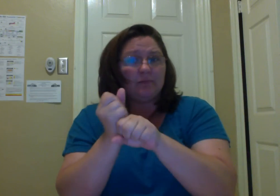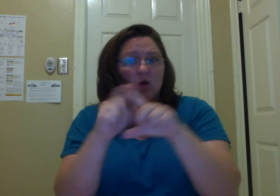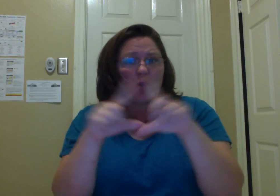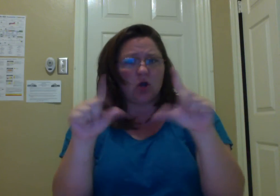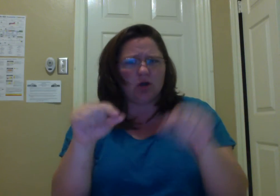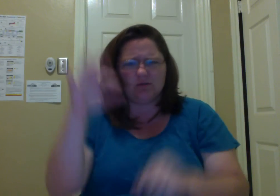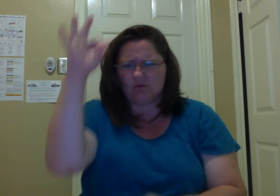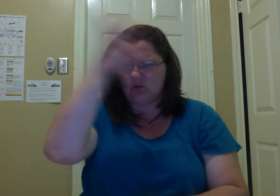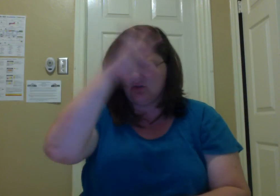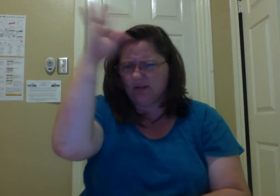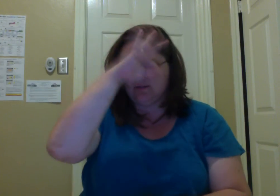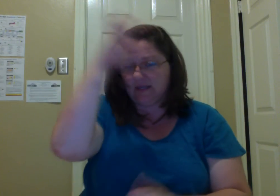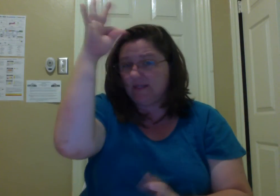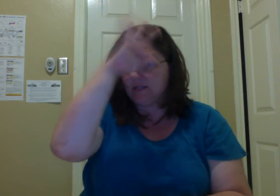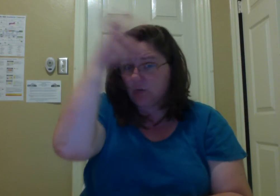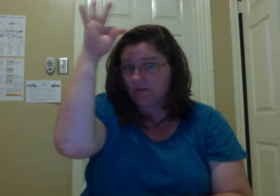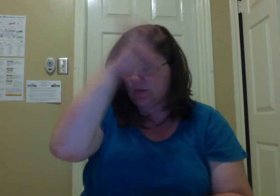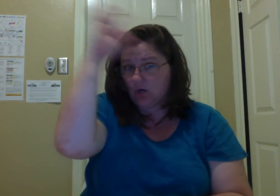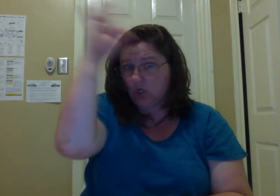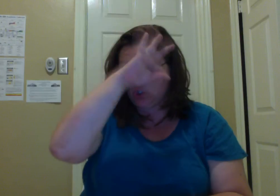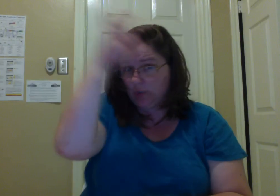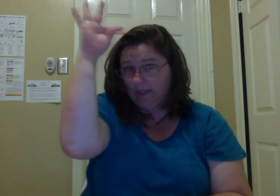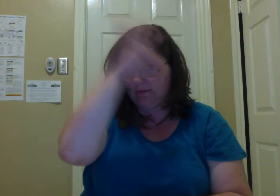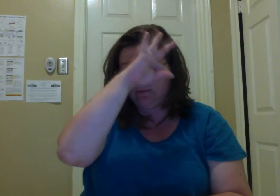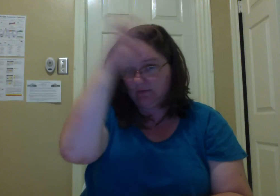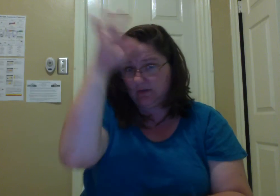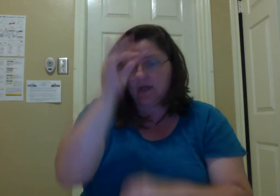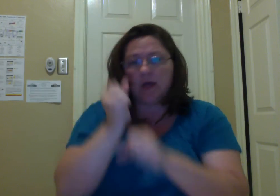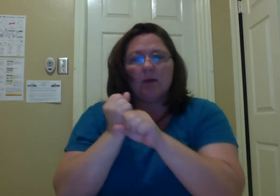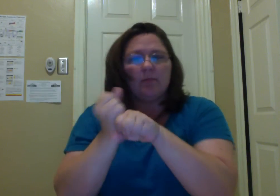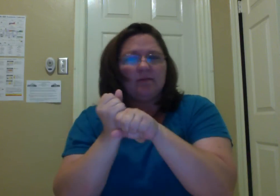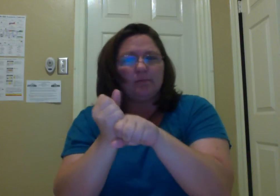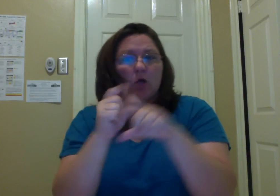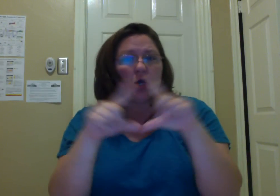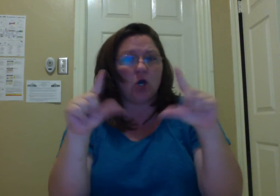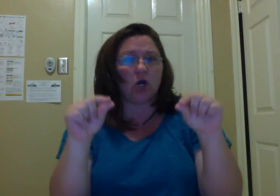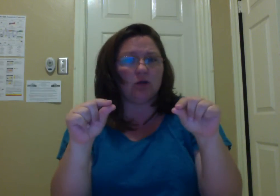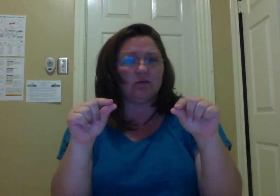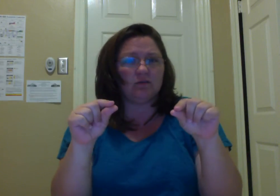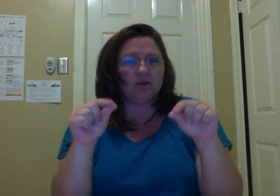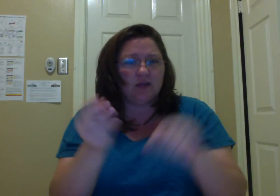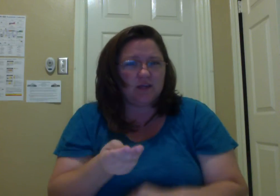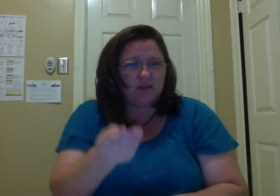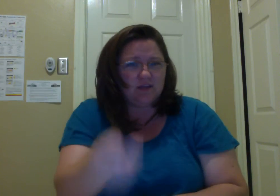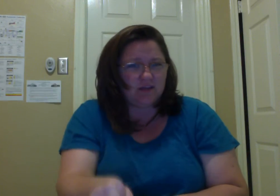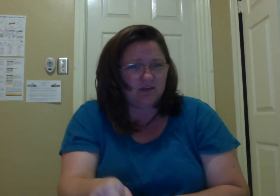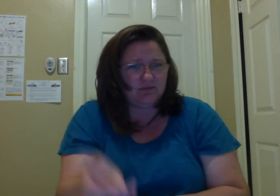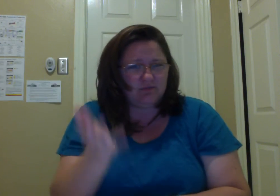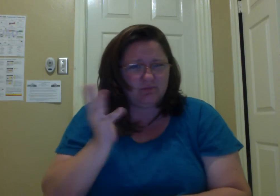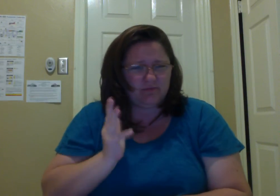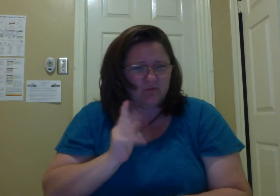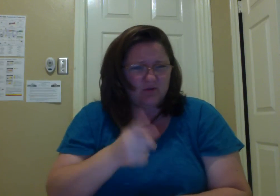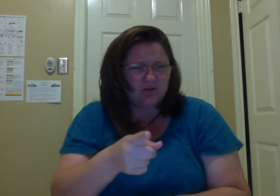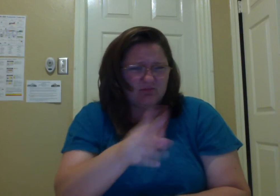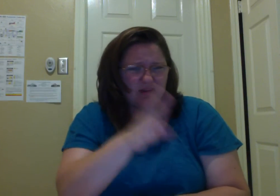baseball cards, clueless. Like he didn't know what they were. Clueless. Baseball cards, give before you